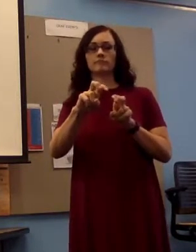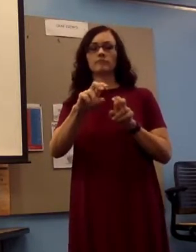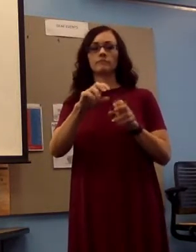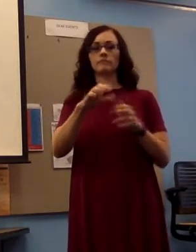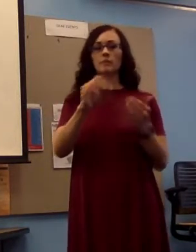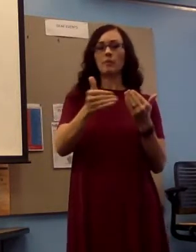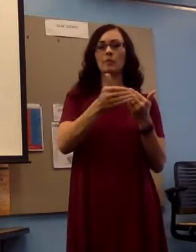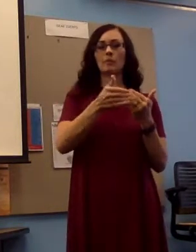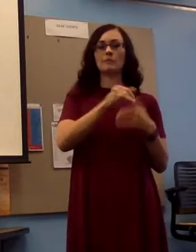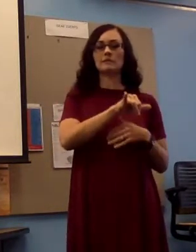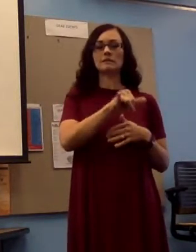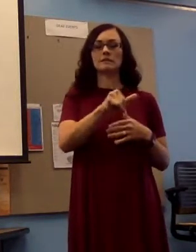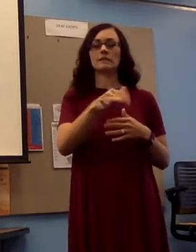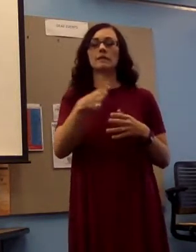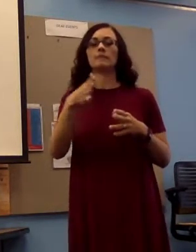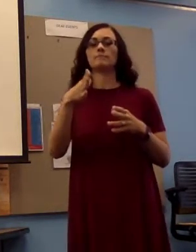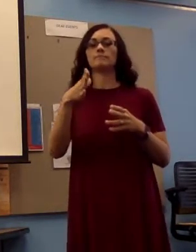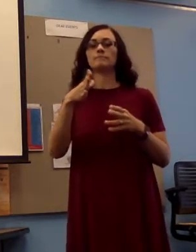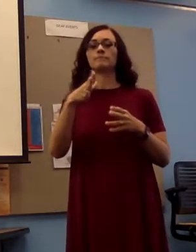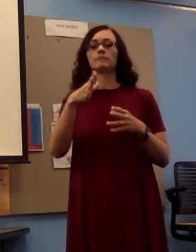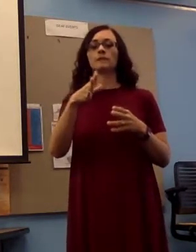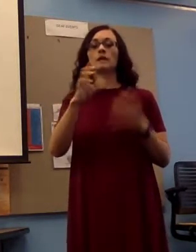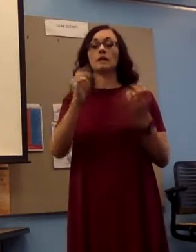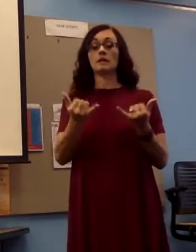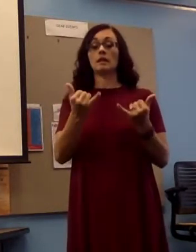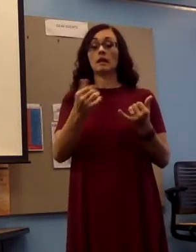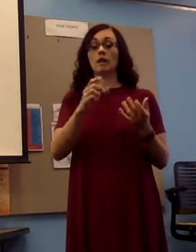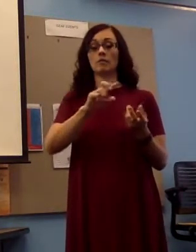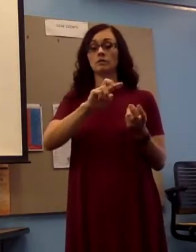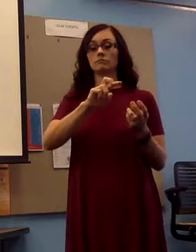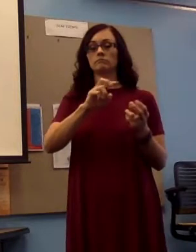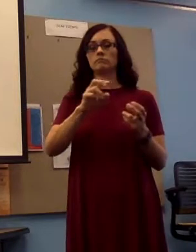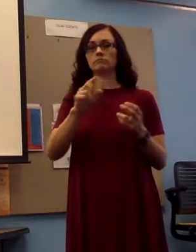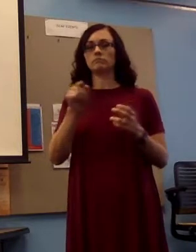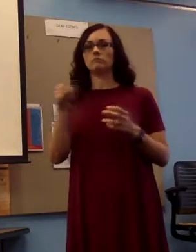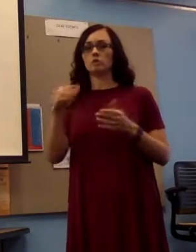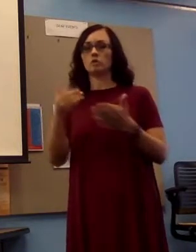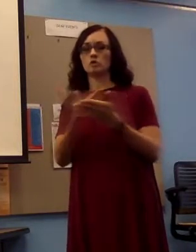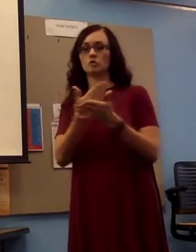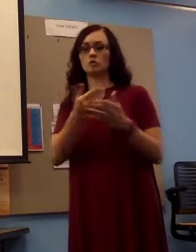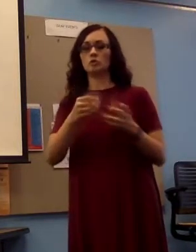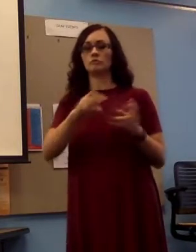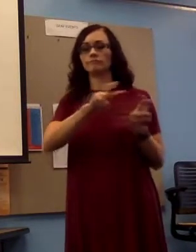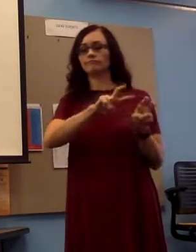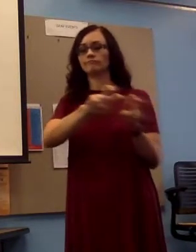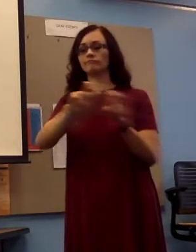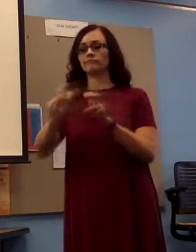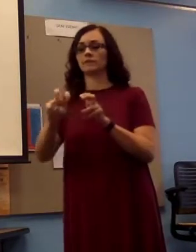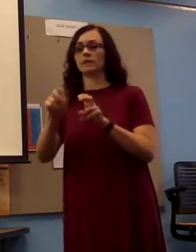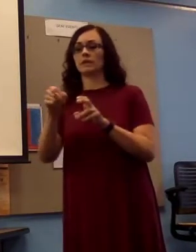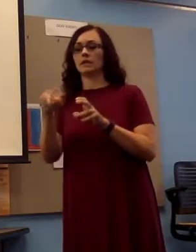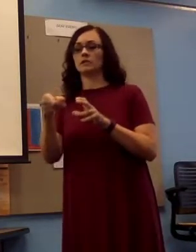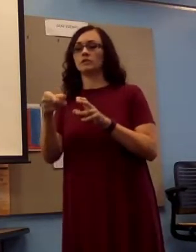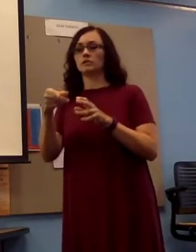And he actually decided to change the story to Rapunzel. So that's how the story became Rapunzel. Then